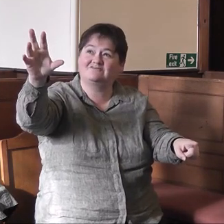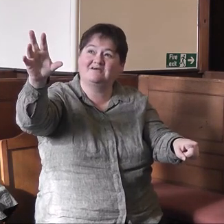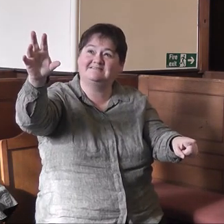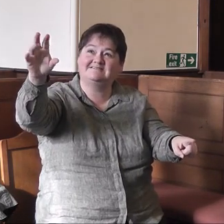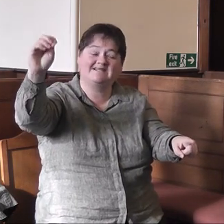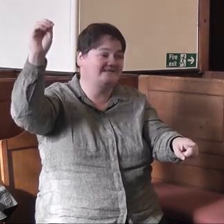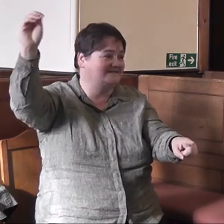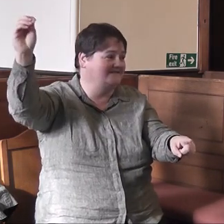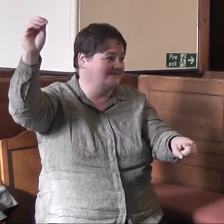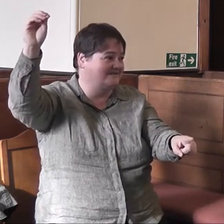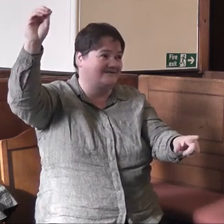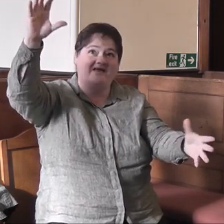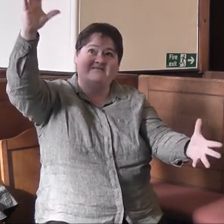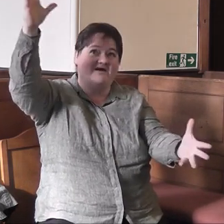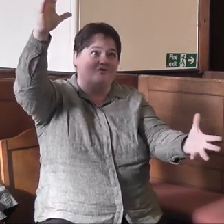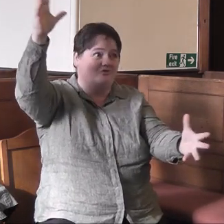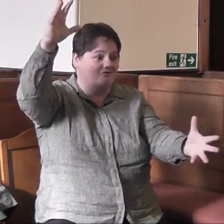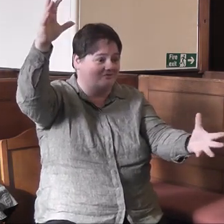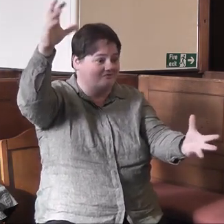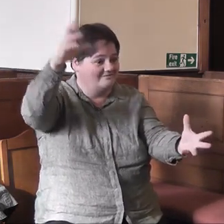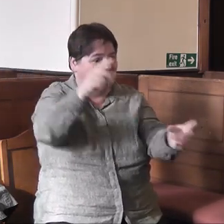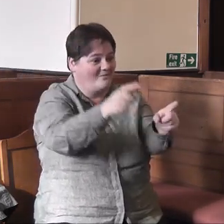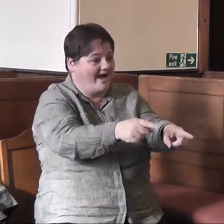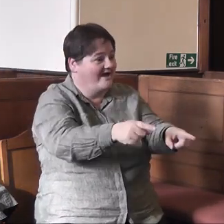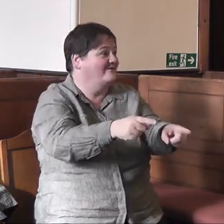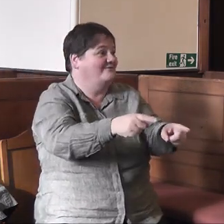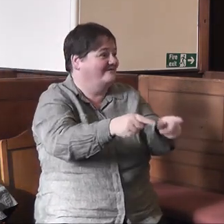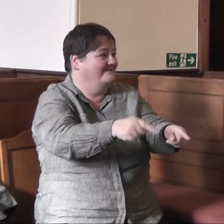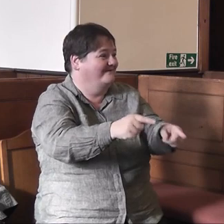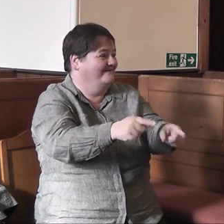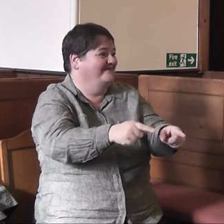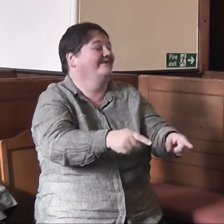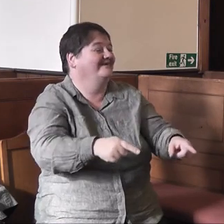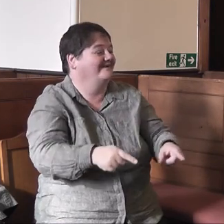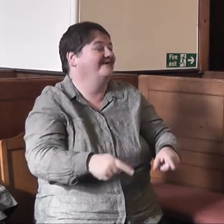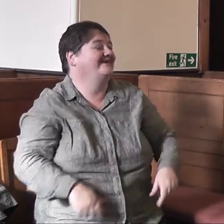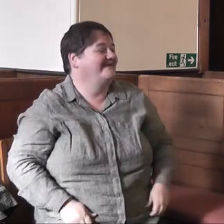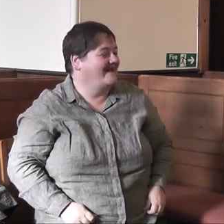Christ ascended, and they're all, wow. All for us. Yes.